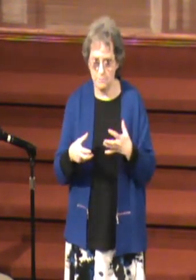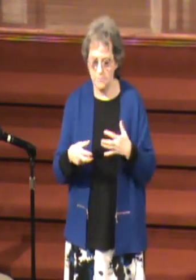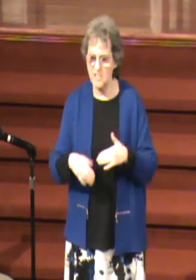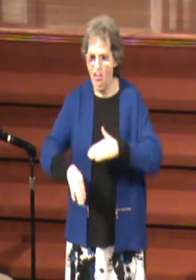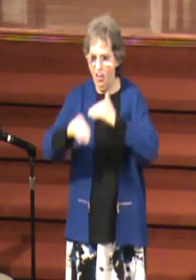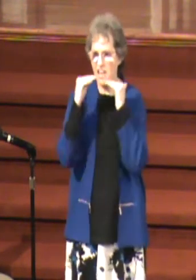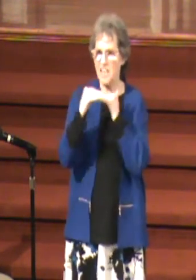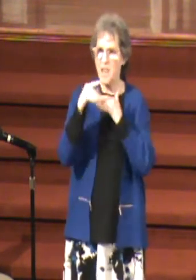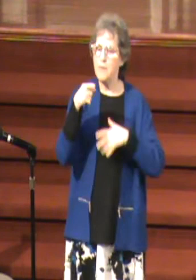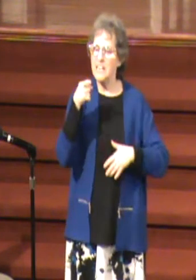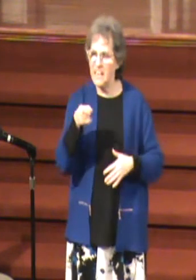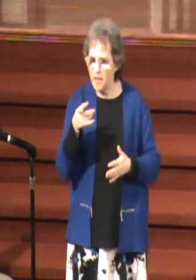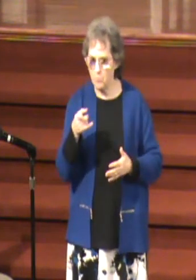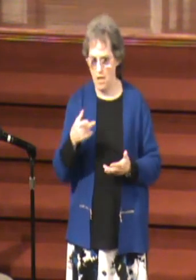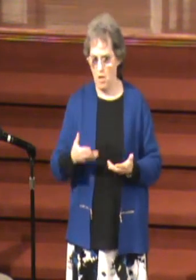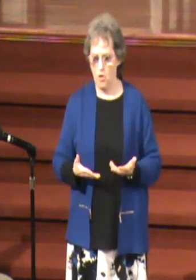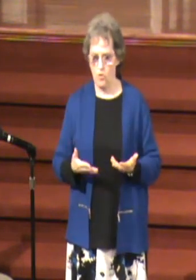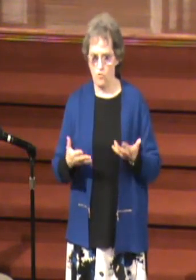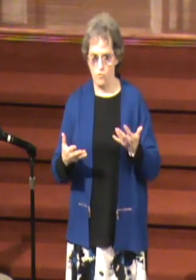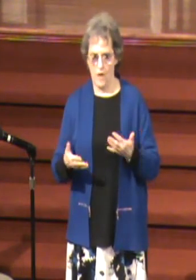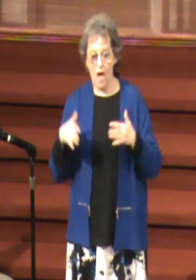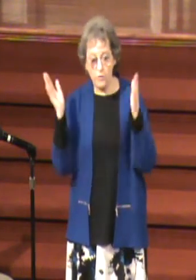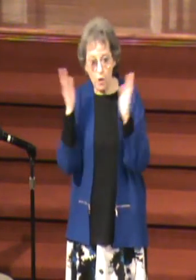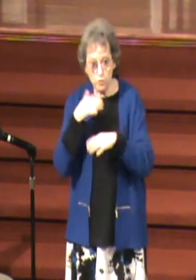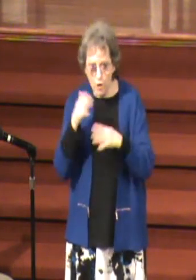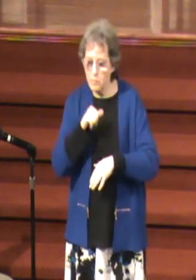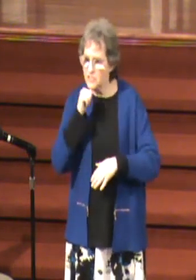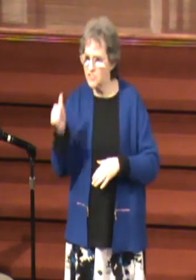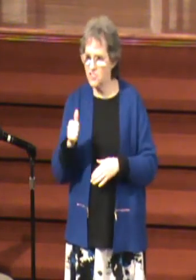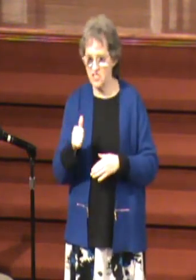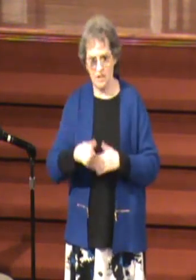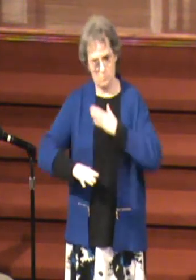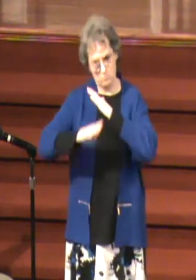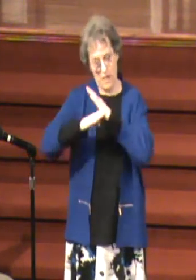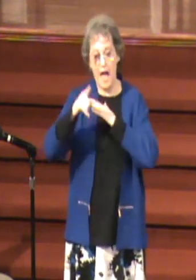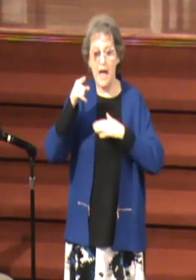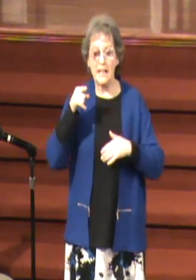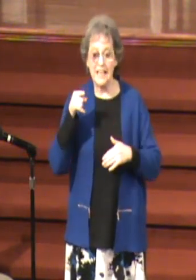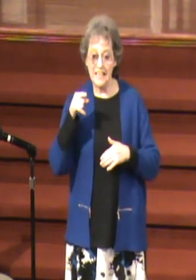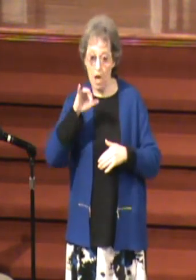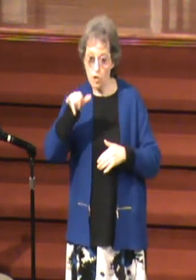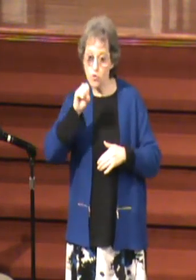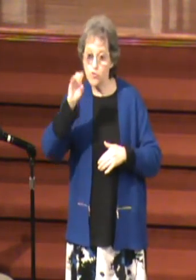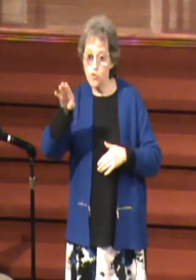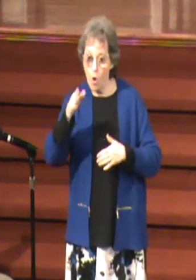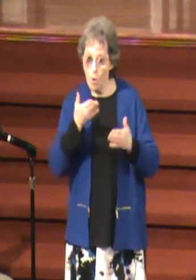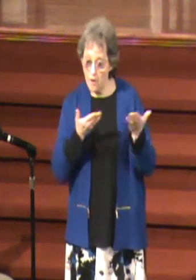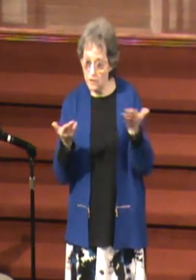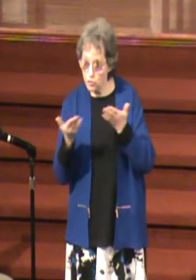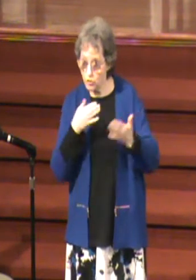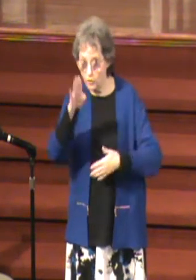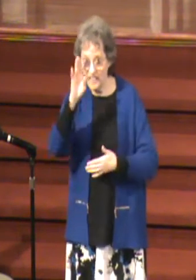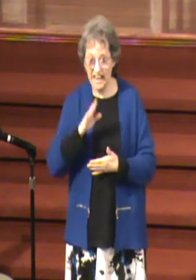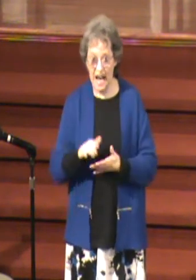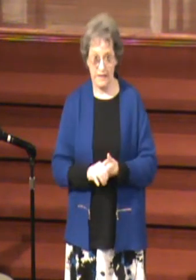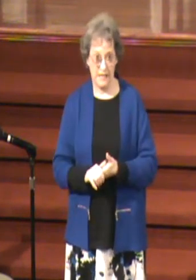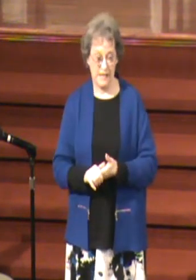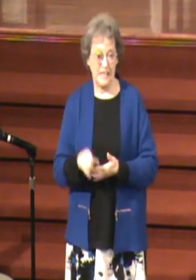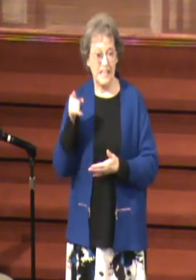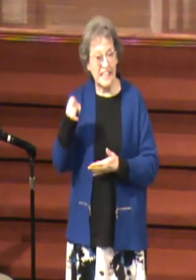him down. Those trials didn't keep him from serving God. Those trials didn't keep him from loving people